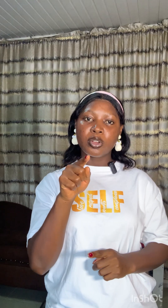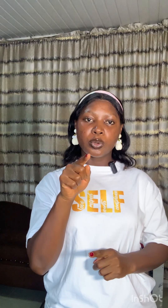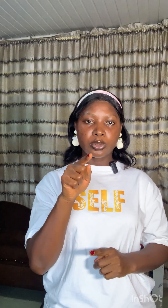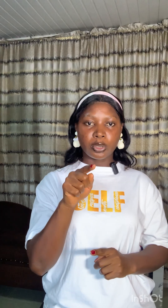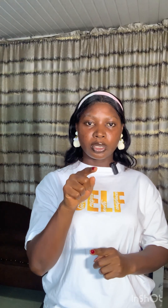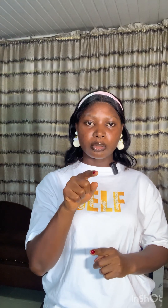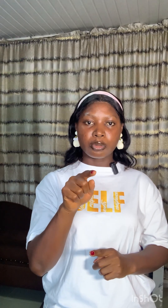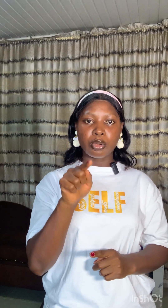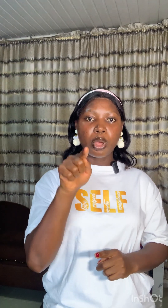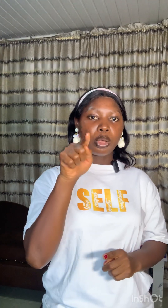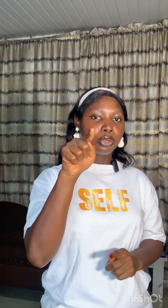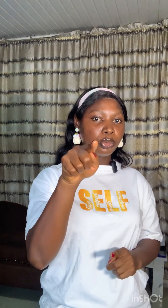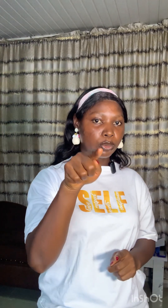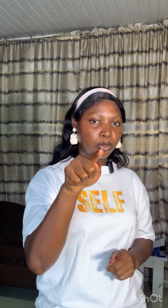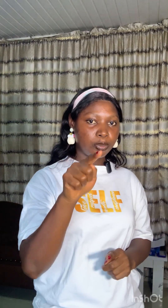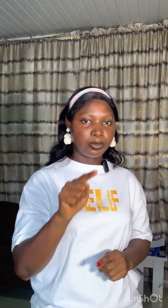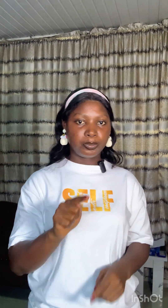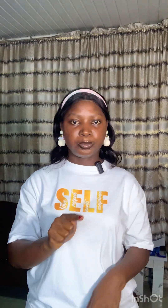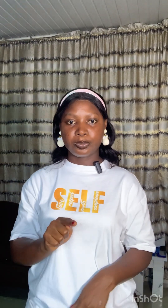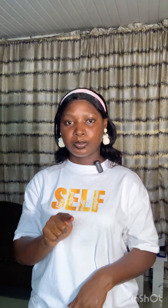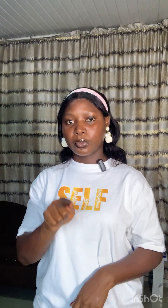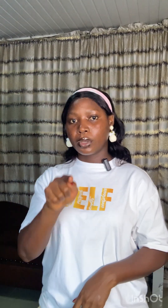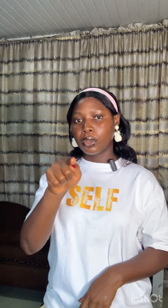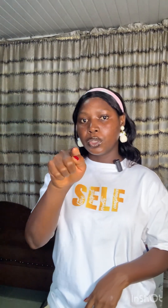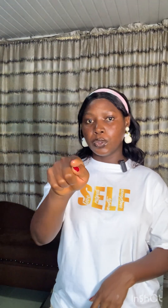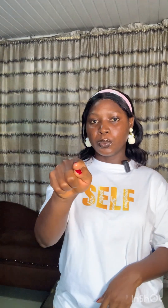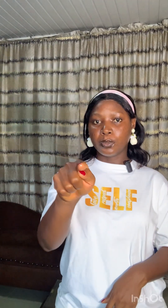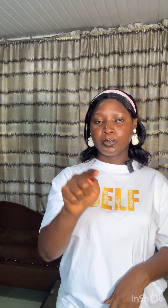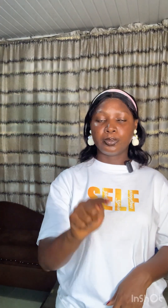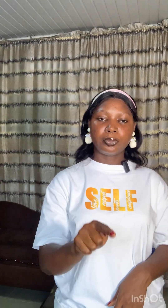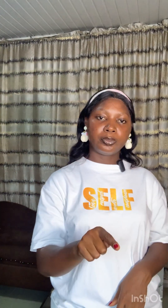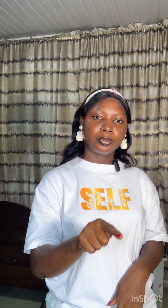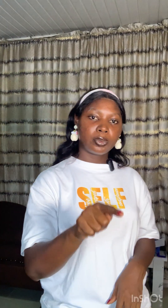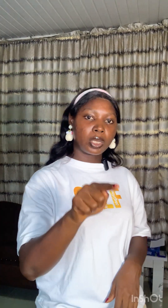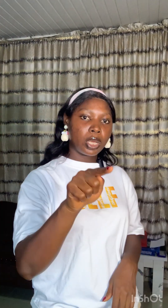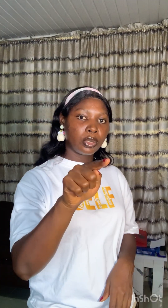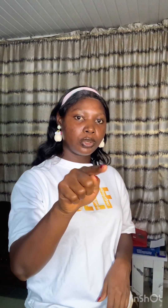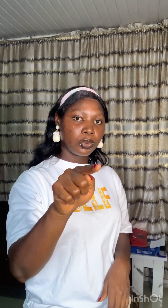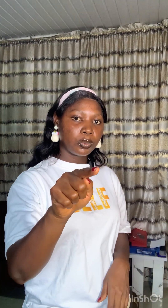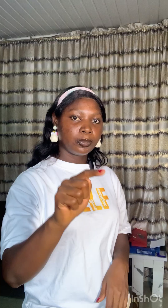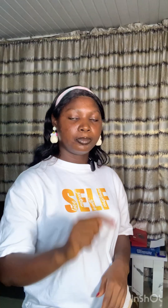you're talking to. You. You. You.